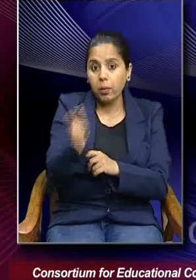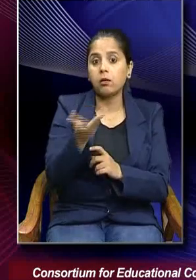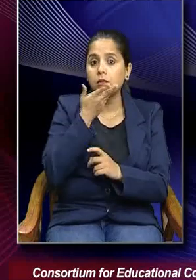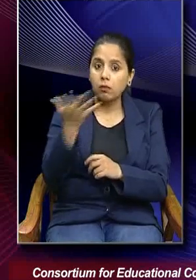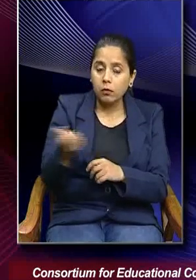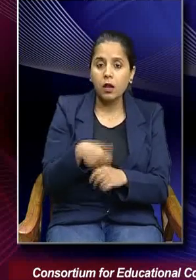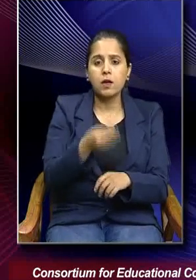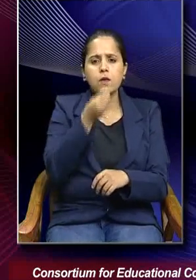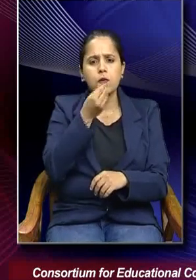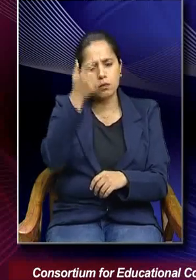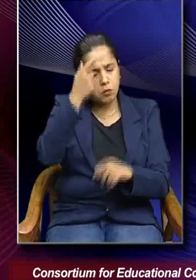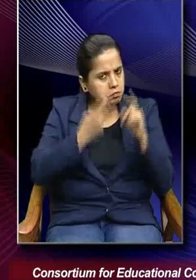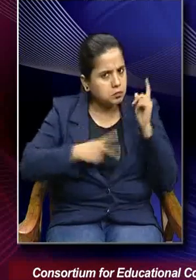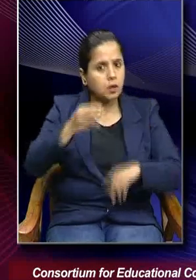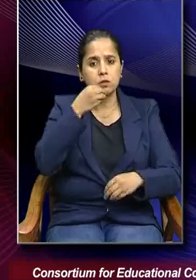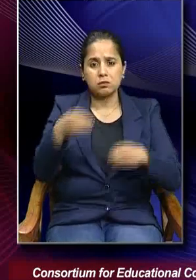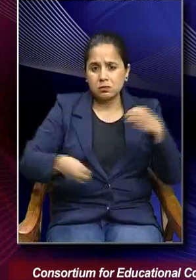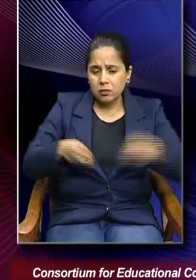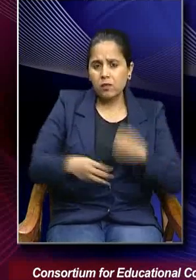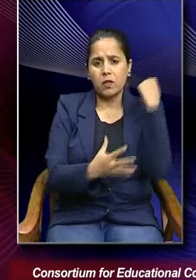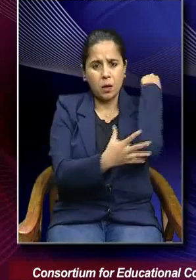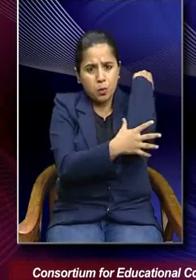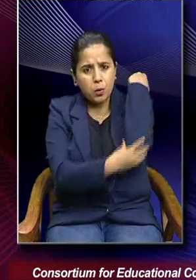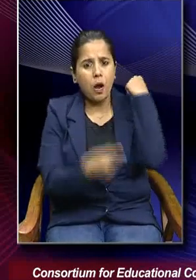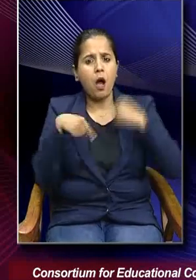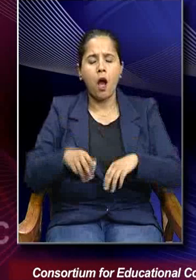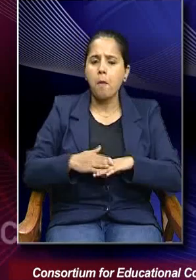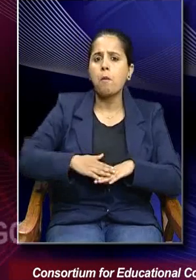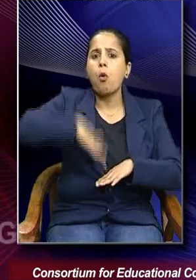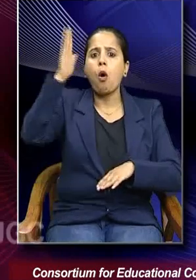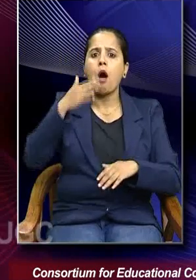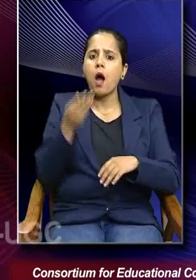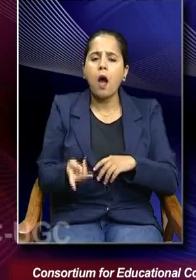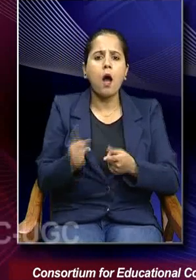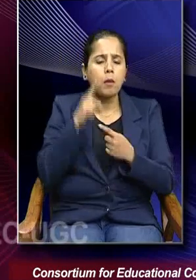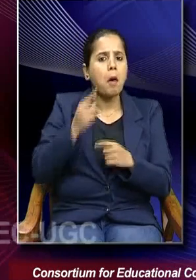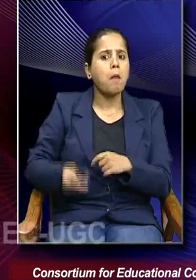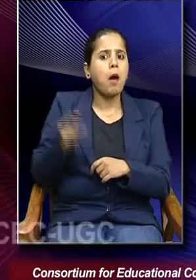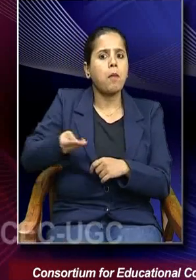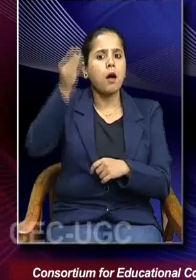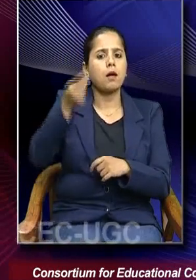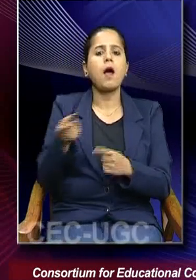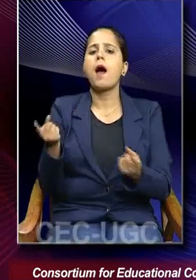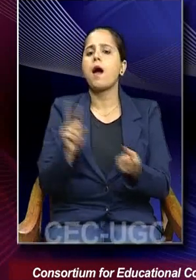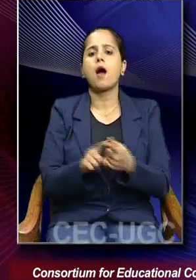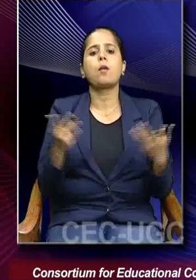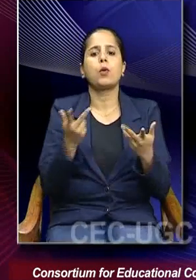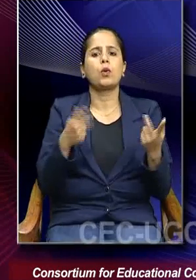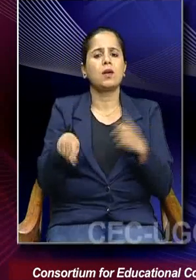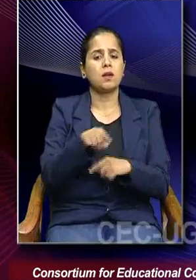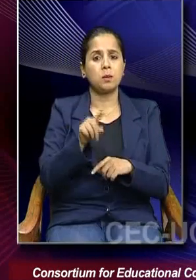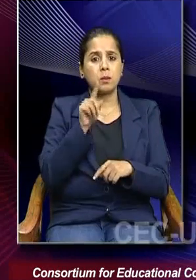huge issue. Hunger, poverty has been increasing, and this has happened